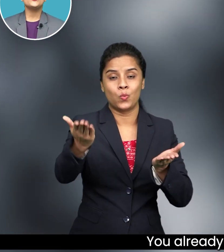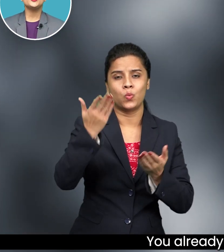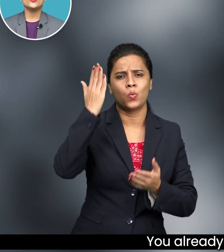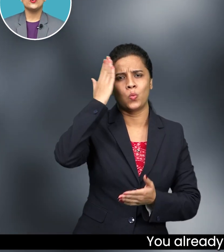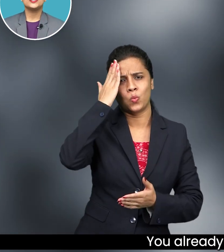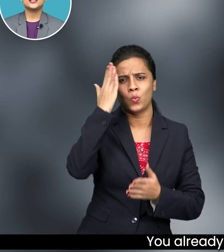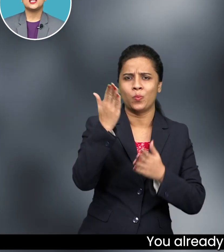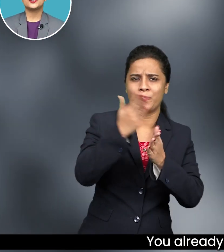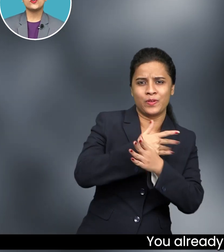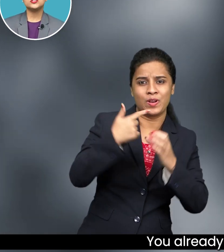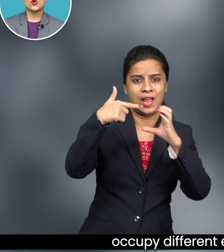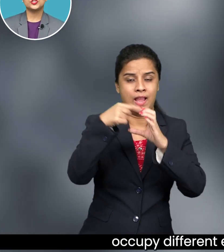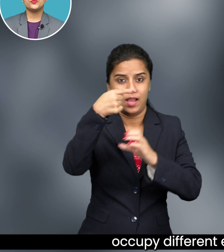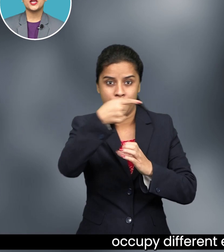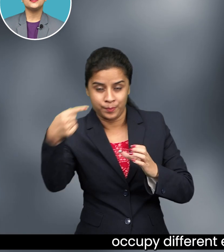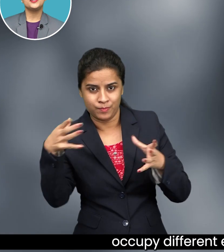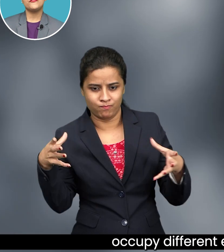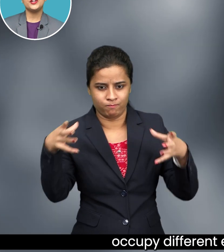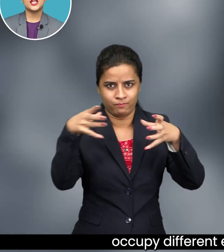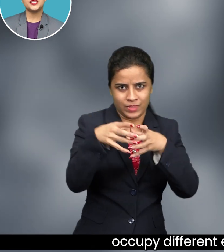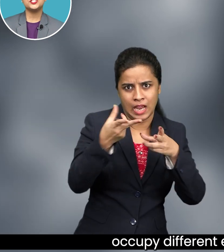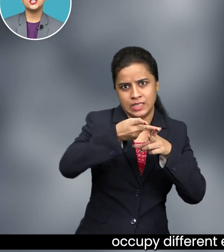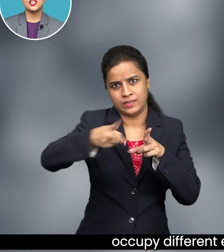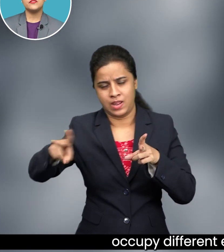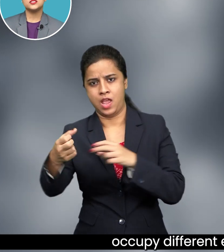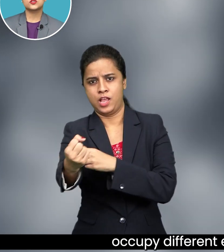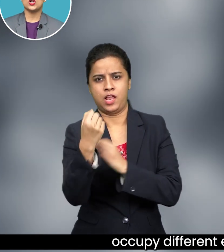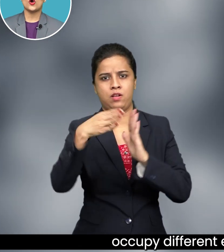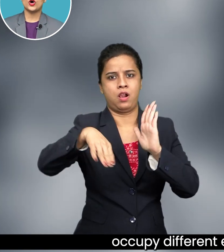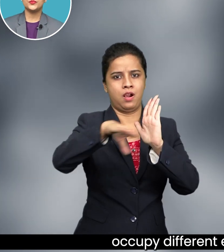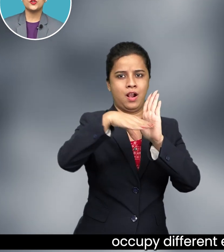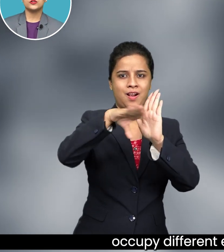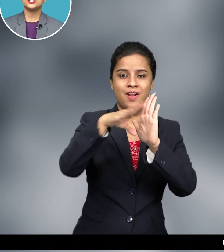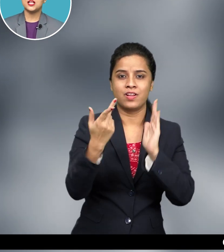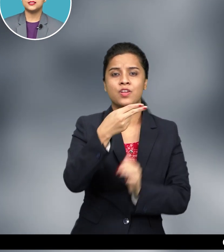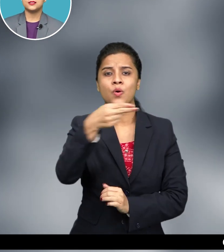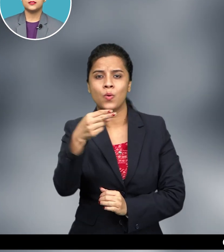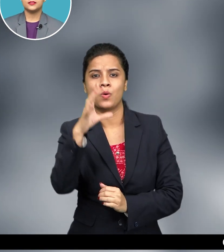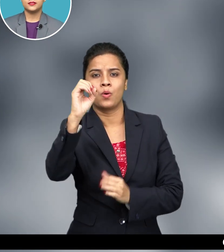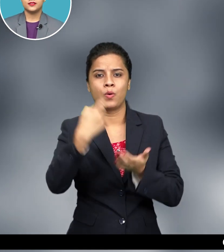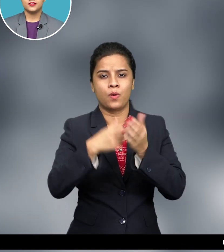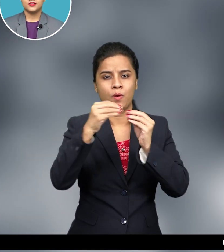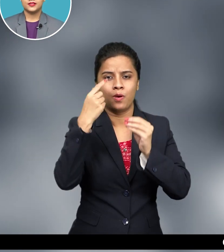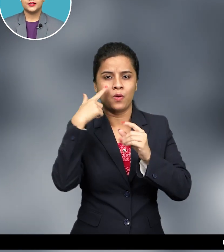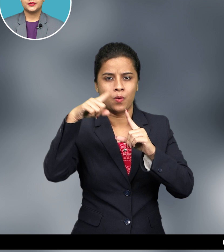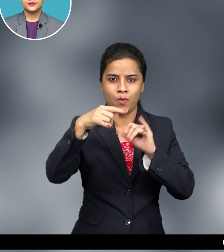You already know that electrons occupy different energy levels called orbit or shells.